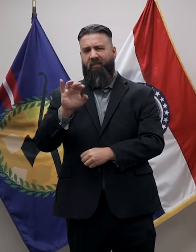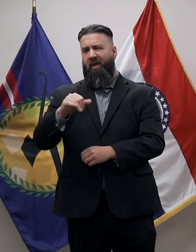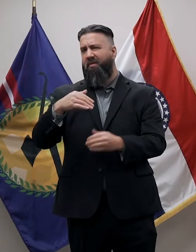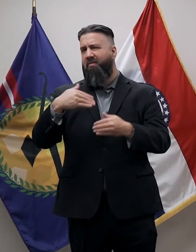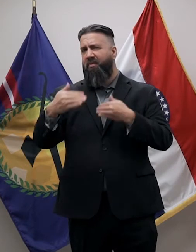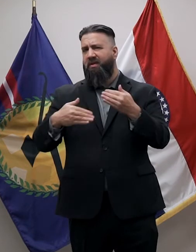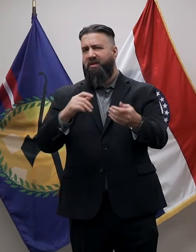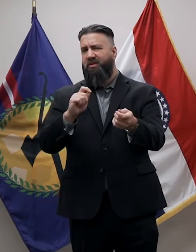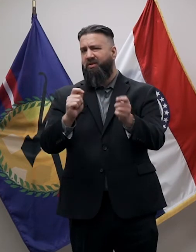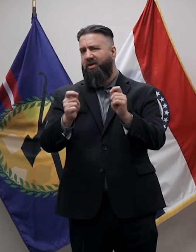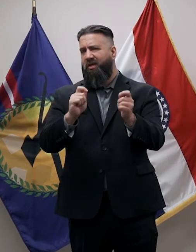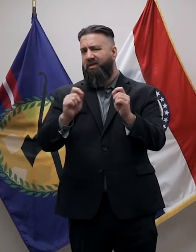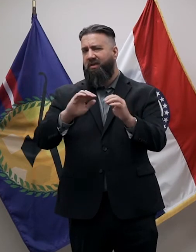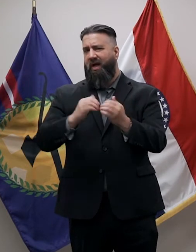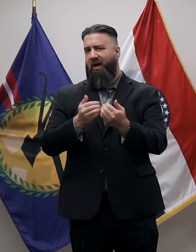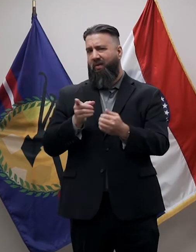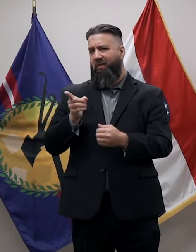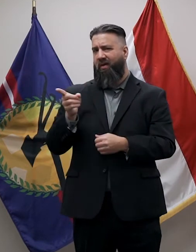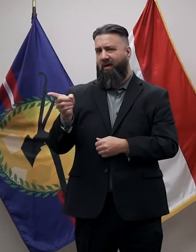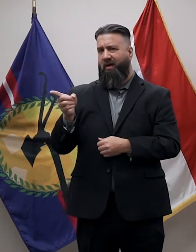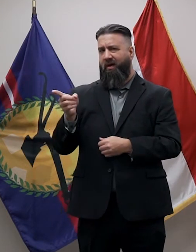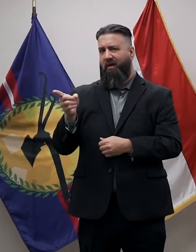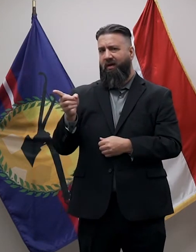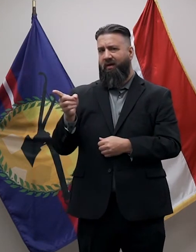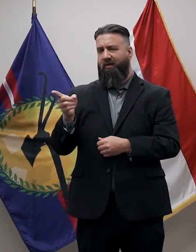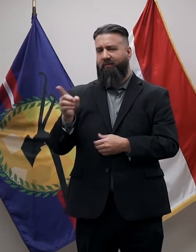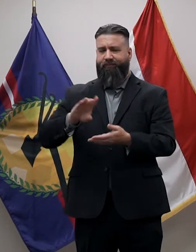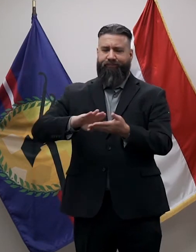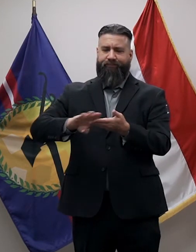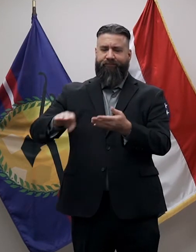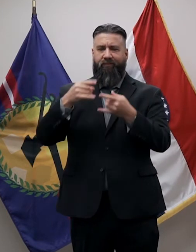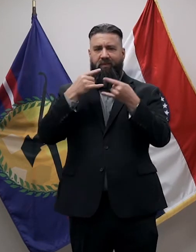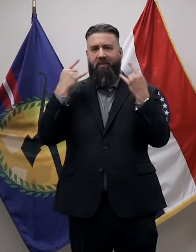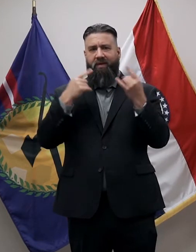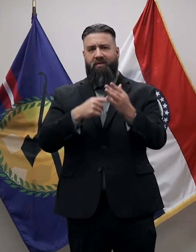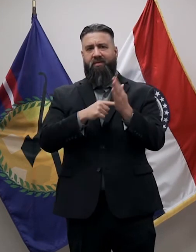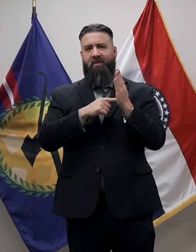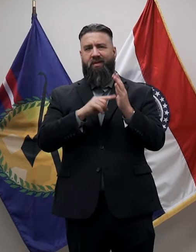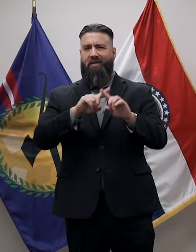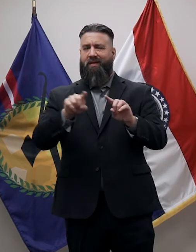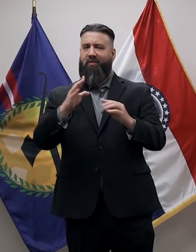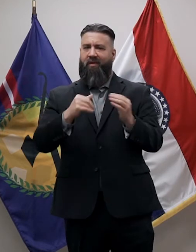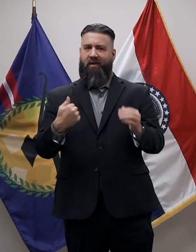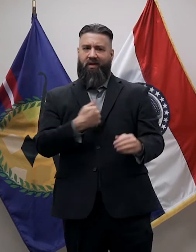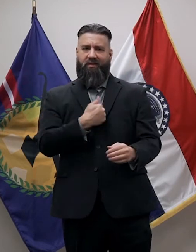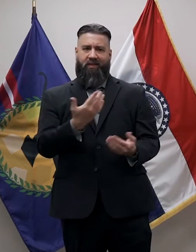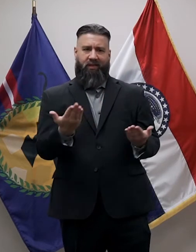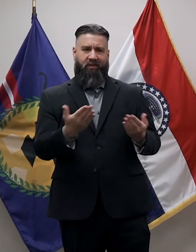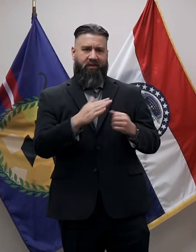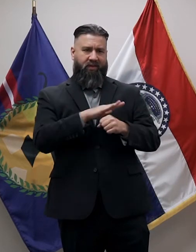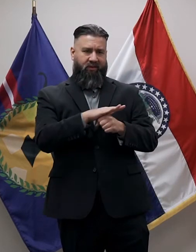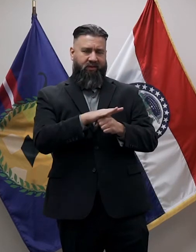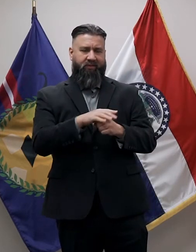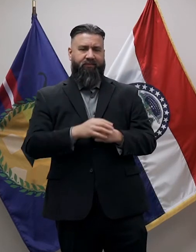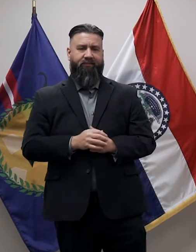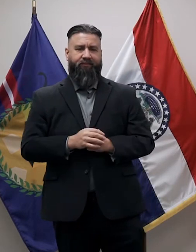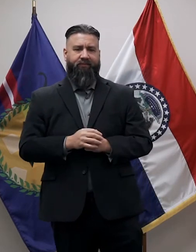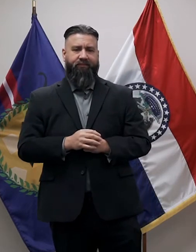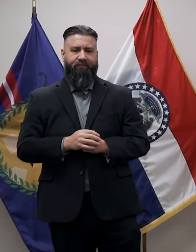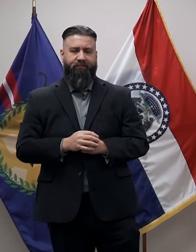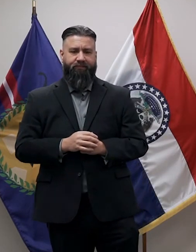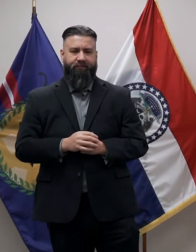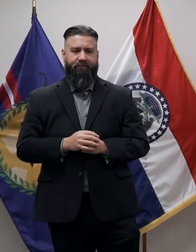changes how they remove their mask mandate a little bit differently than what we do. But I